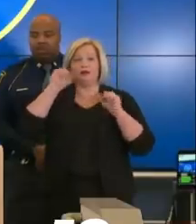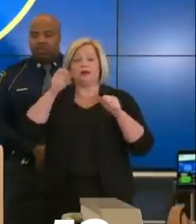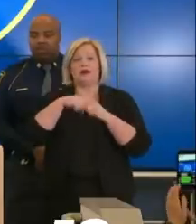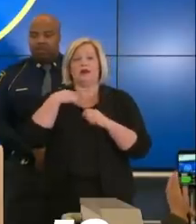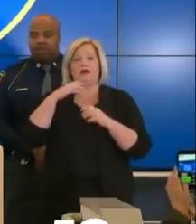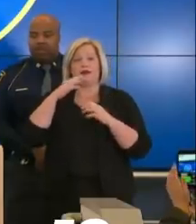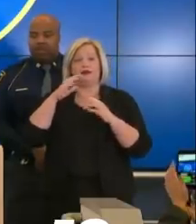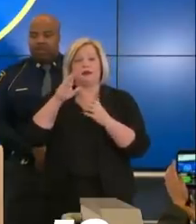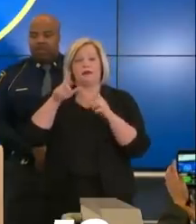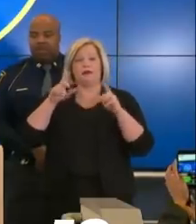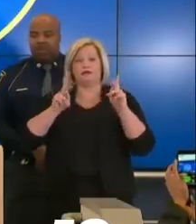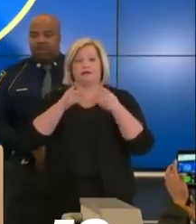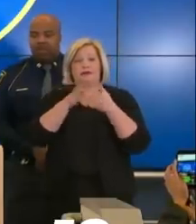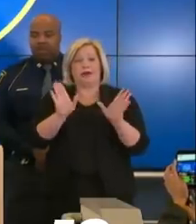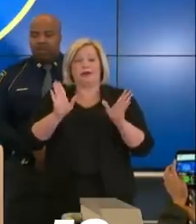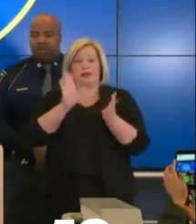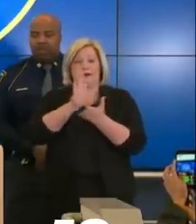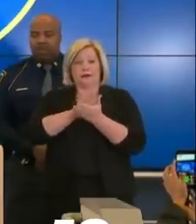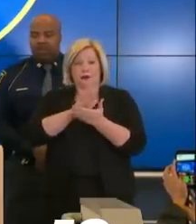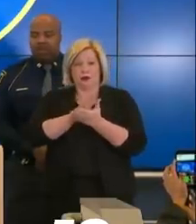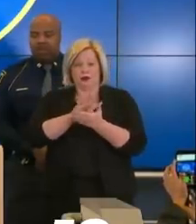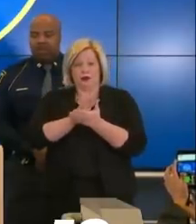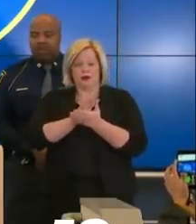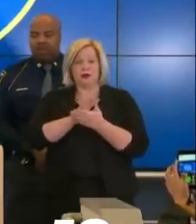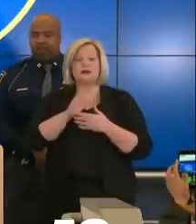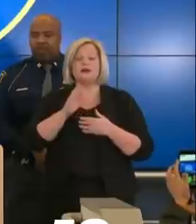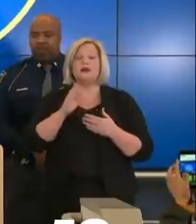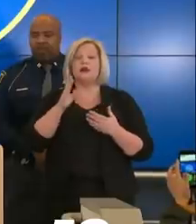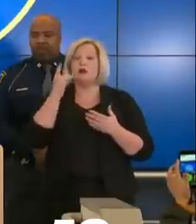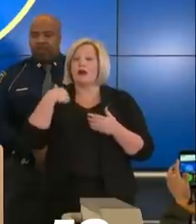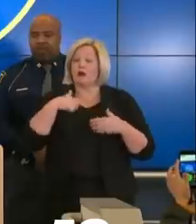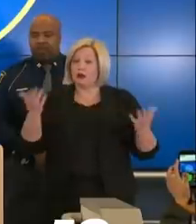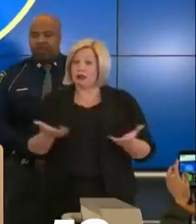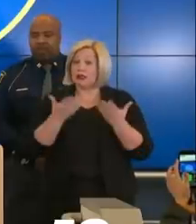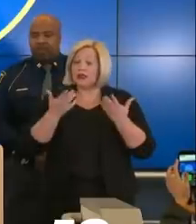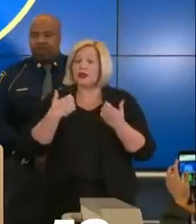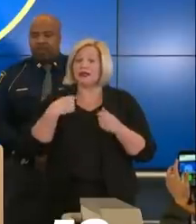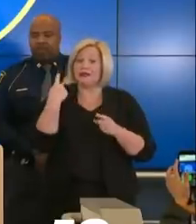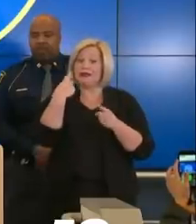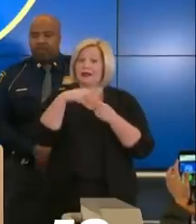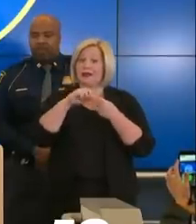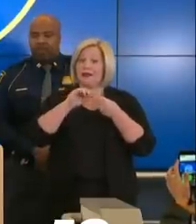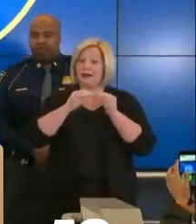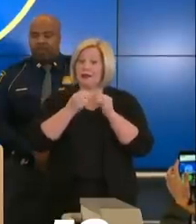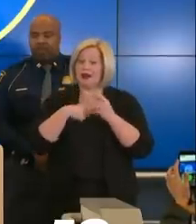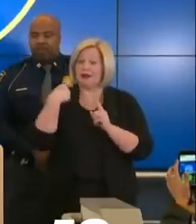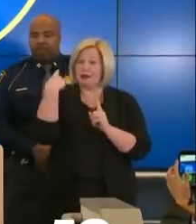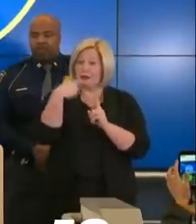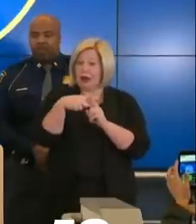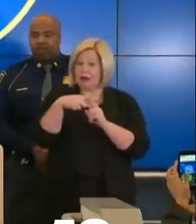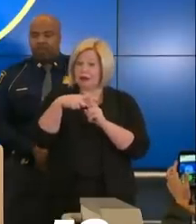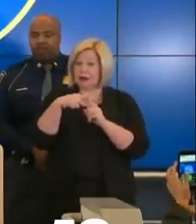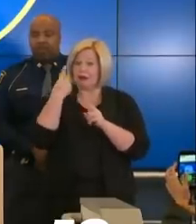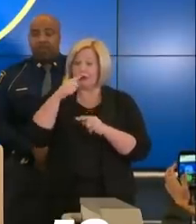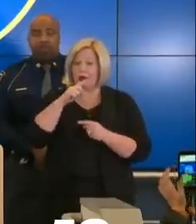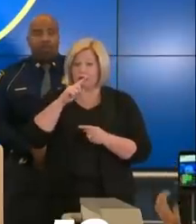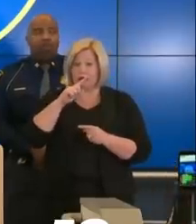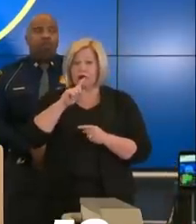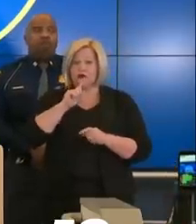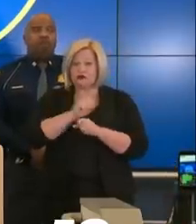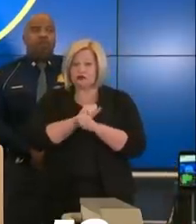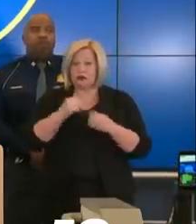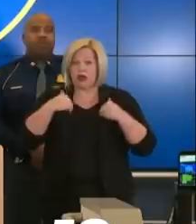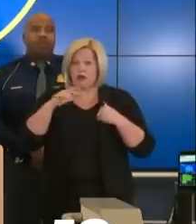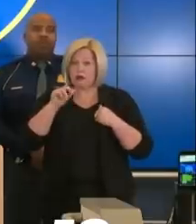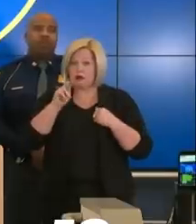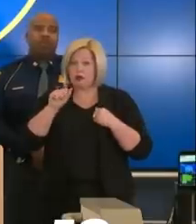tonight because the number of presumptive positive cases for coronavirus in Michigan has increased.